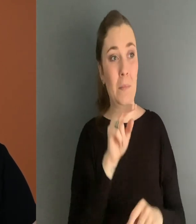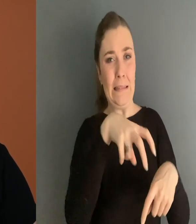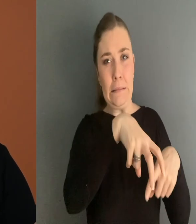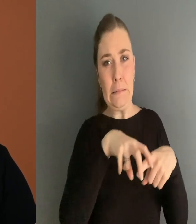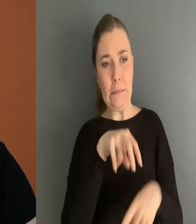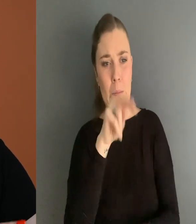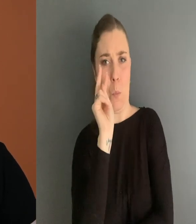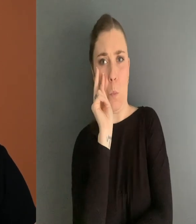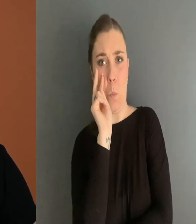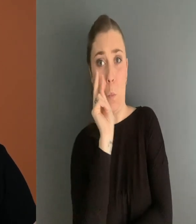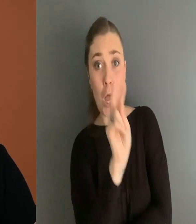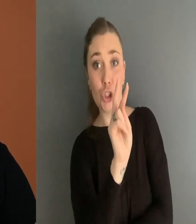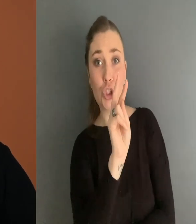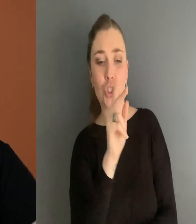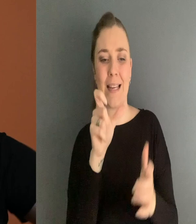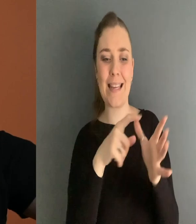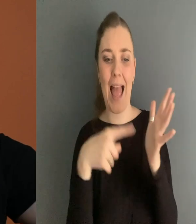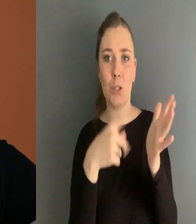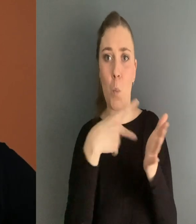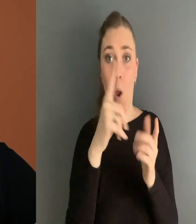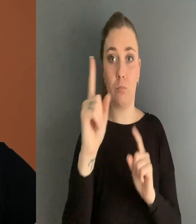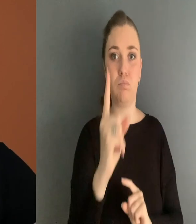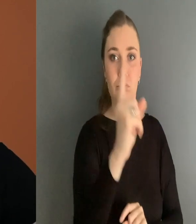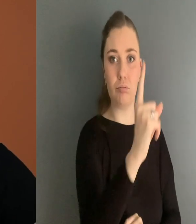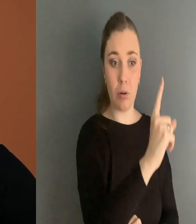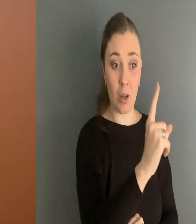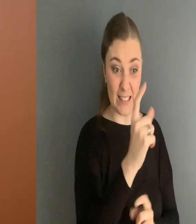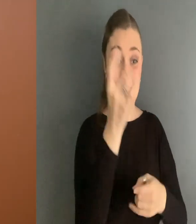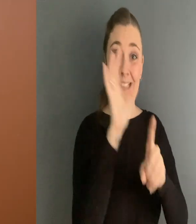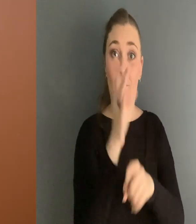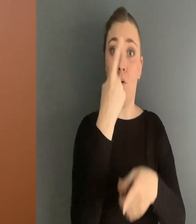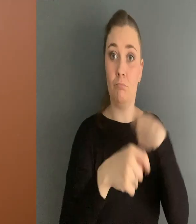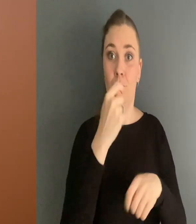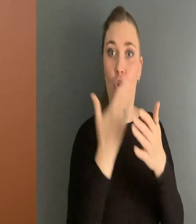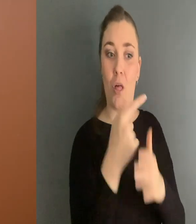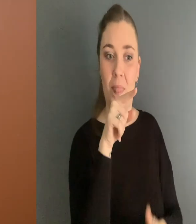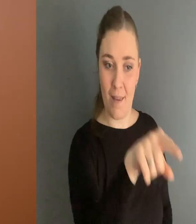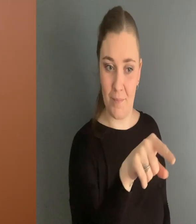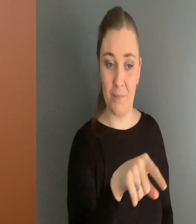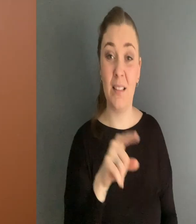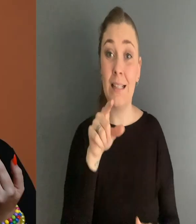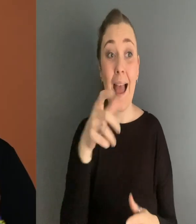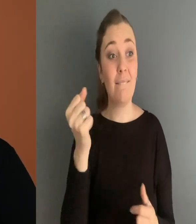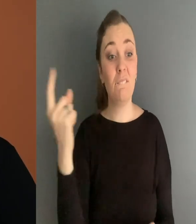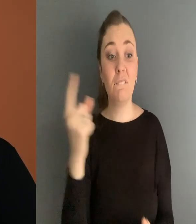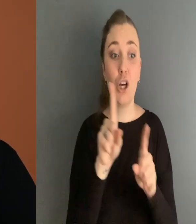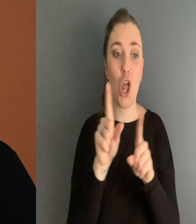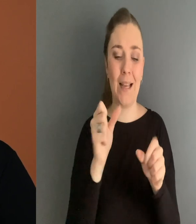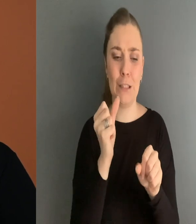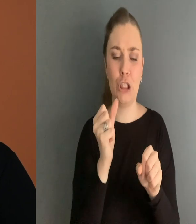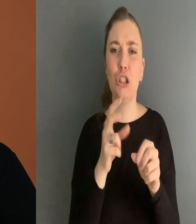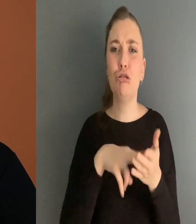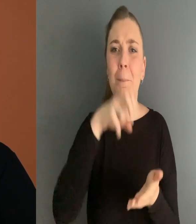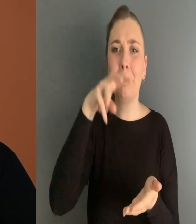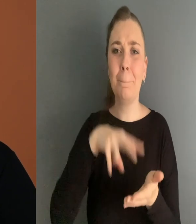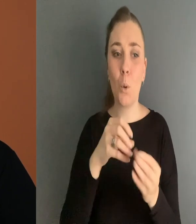watching the catwalk to being on the catwalk. And then you got someone like the gymnast with